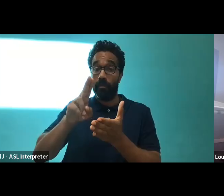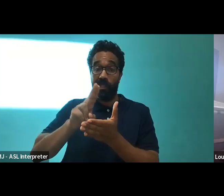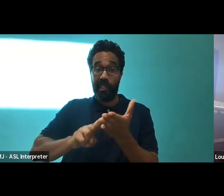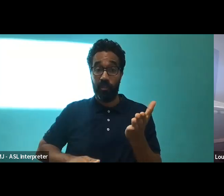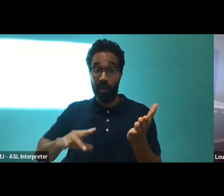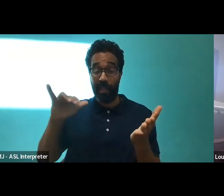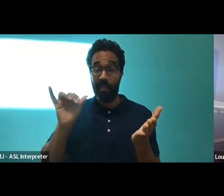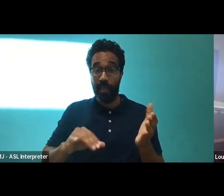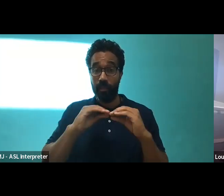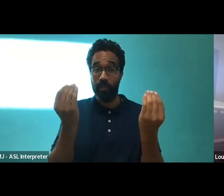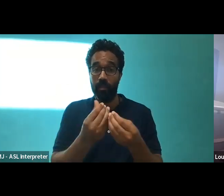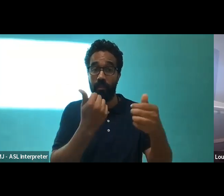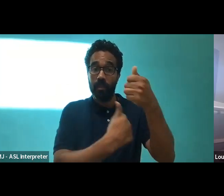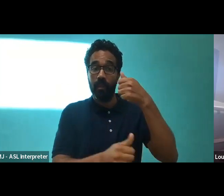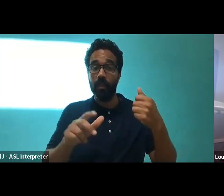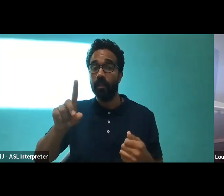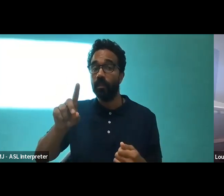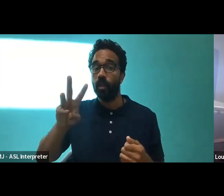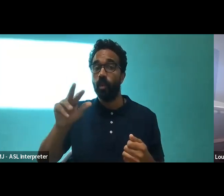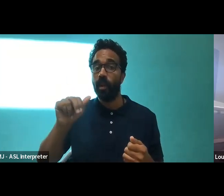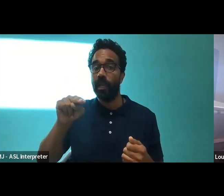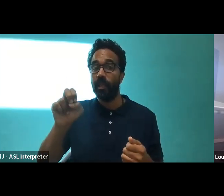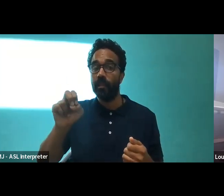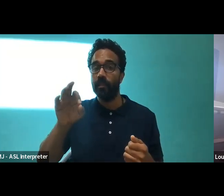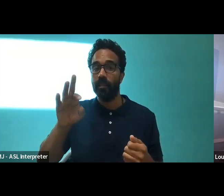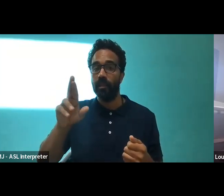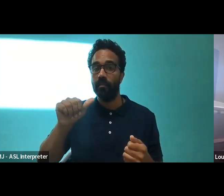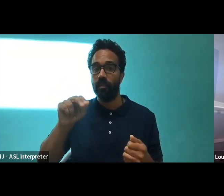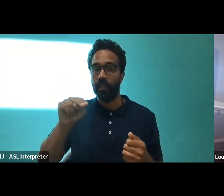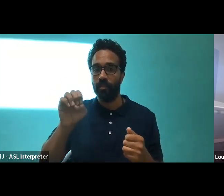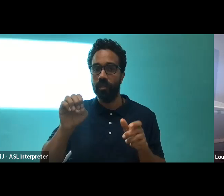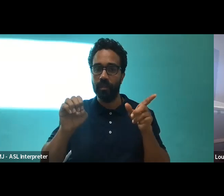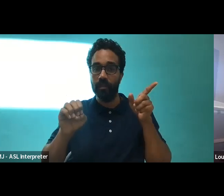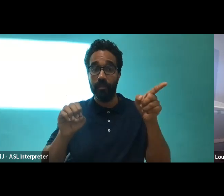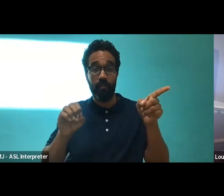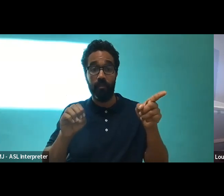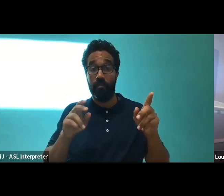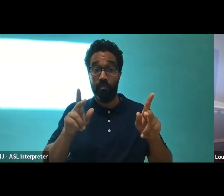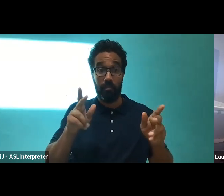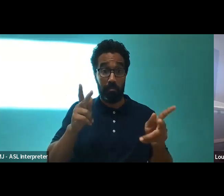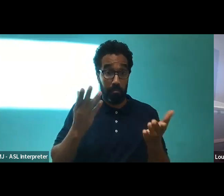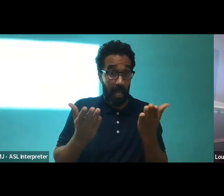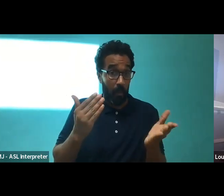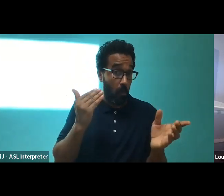under Dwayne French as the president, for those old timers that knew Dwayne through the years.